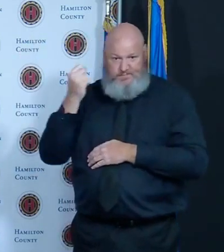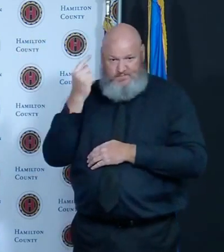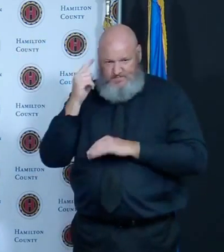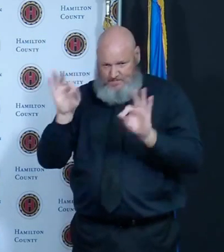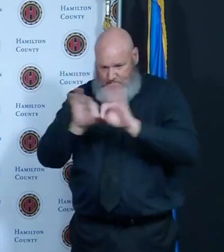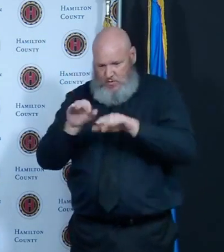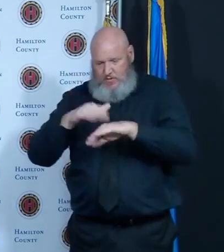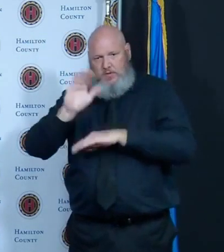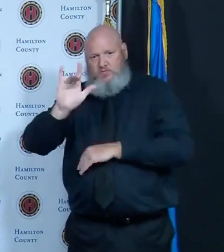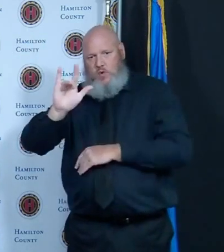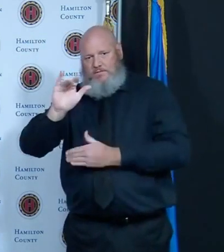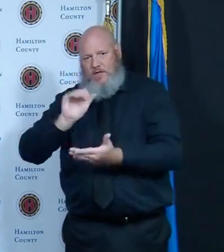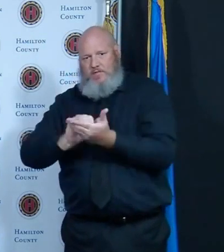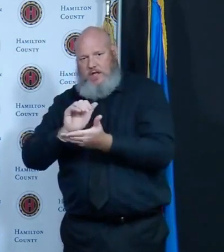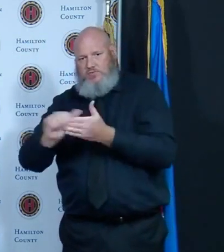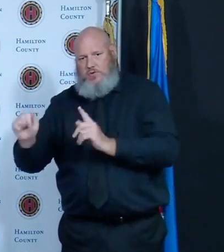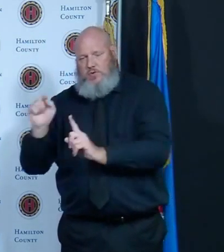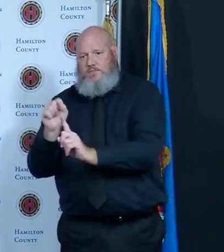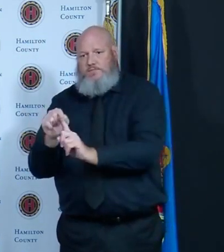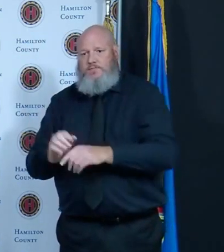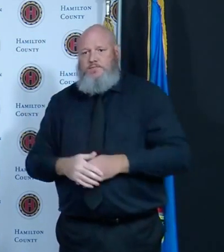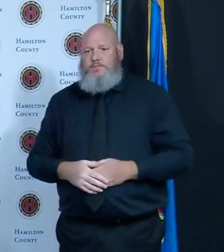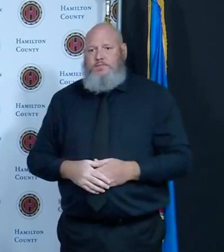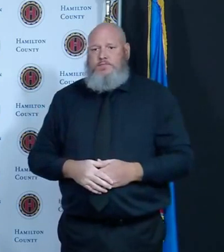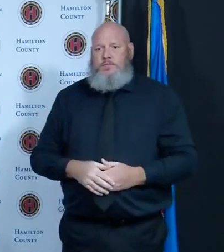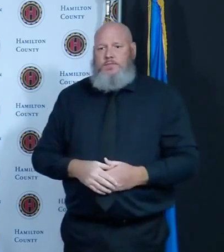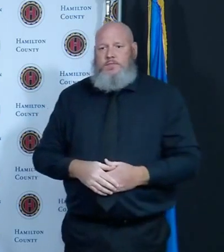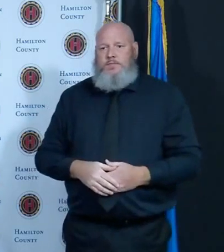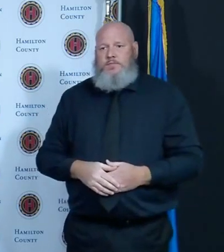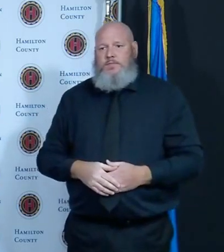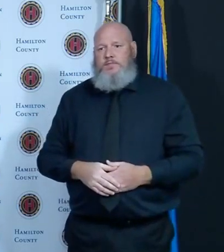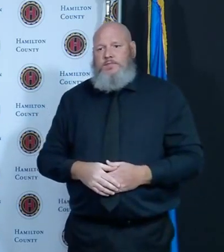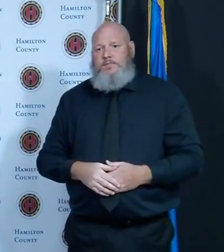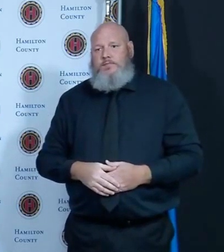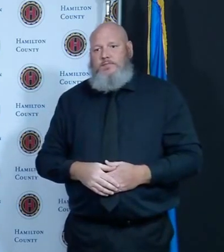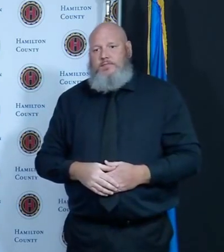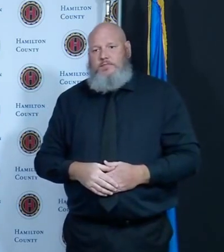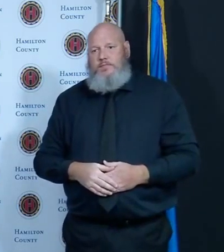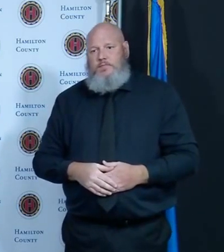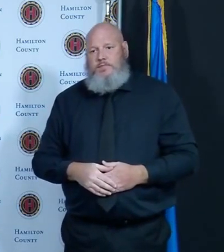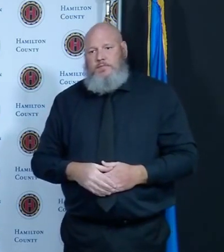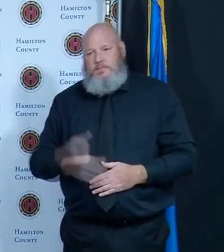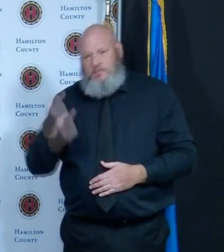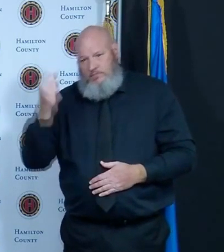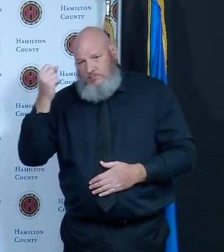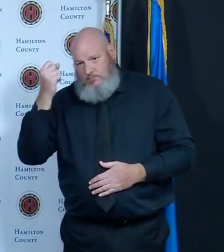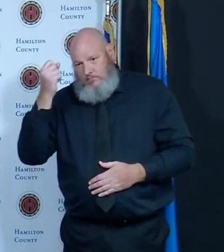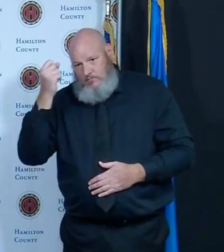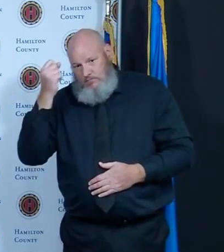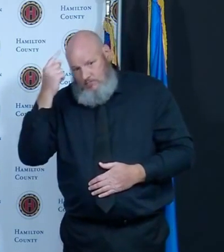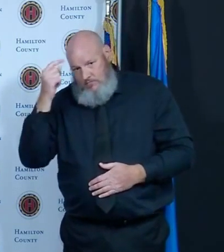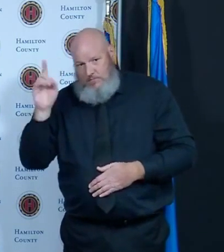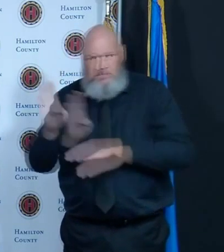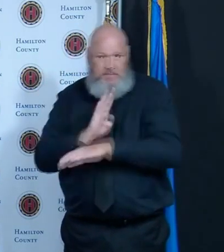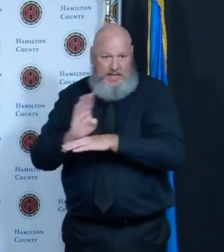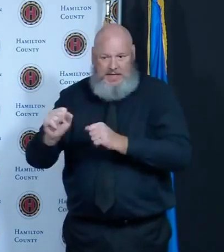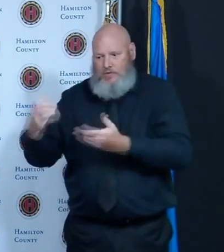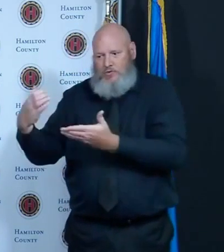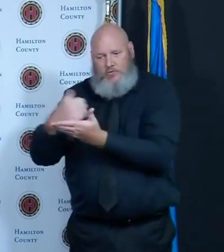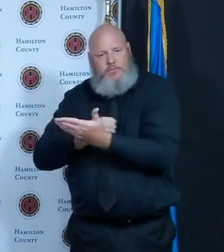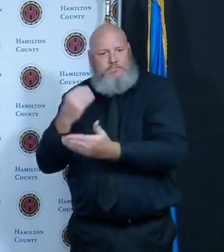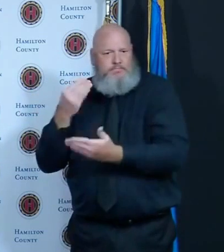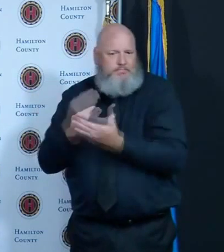will get a $10,000 grant. Just a reminder, this is a loan. If you're seeking more information